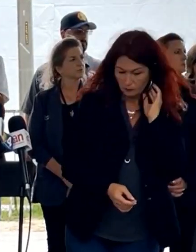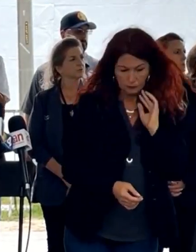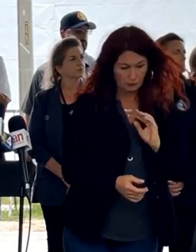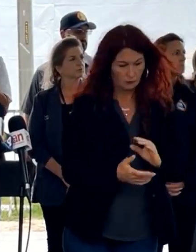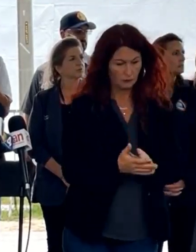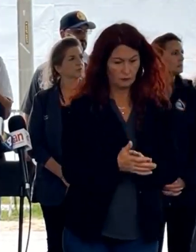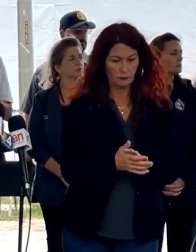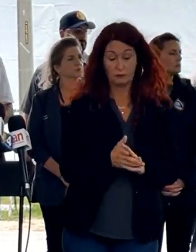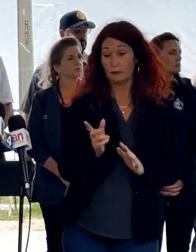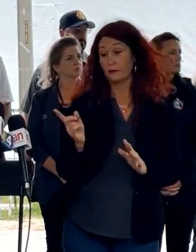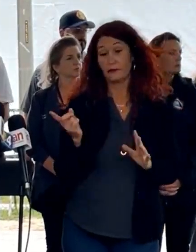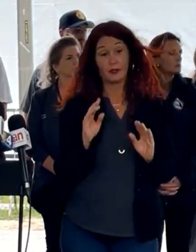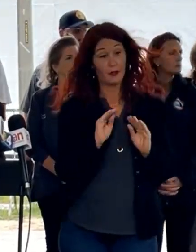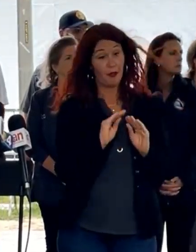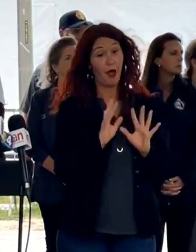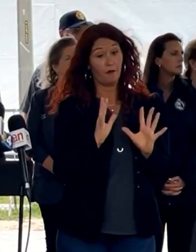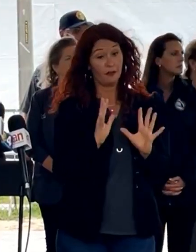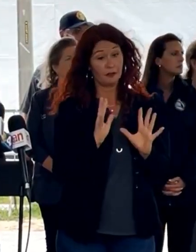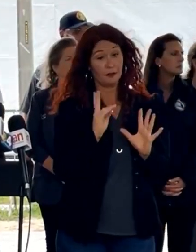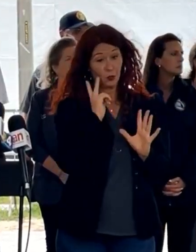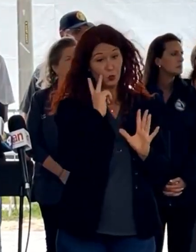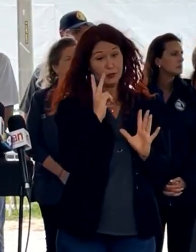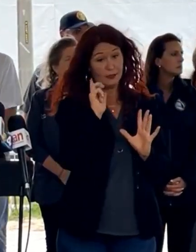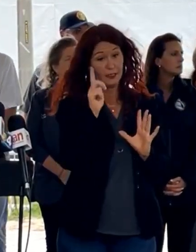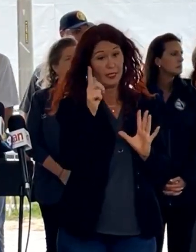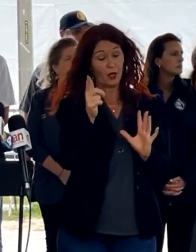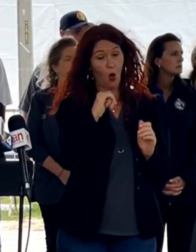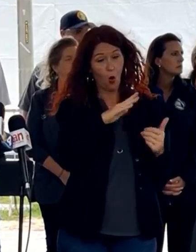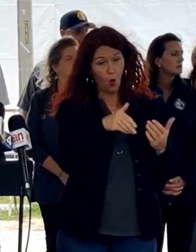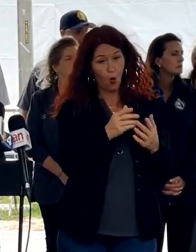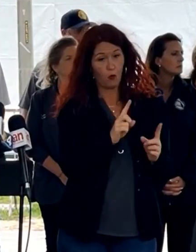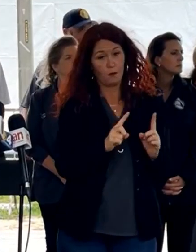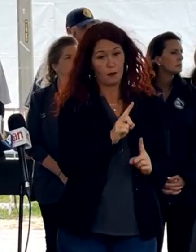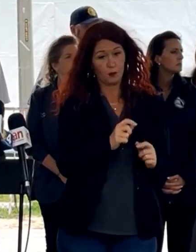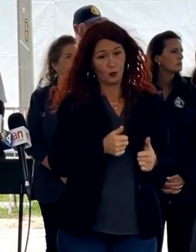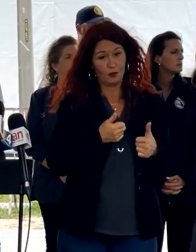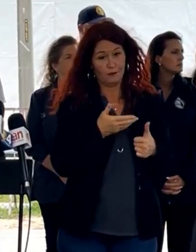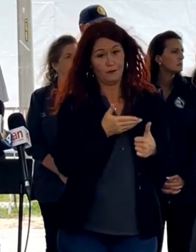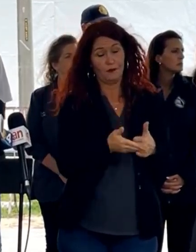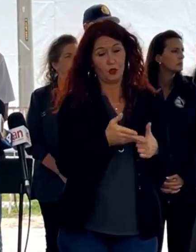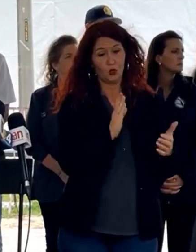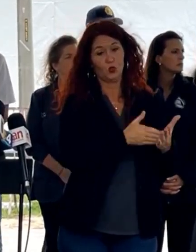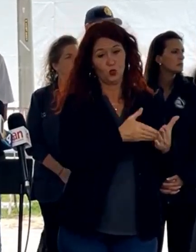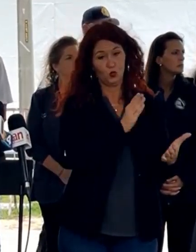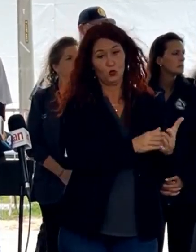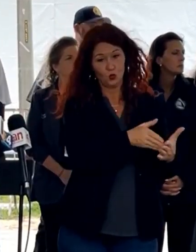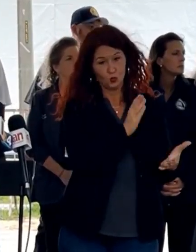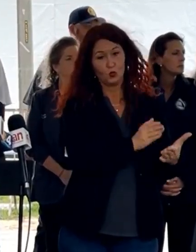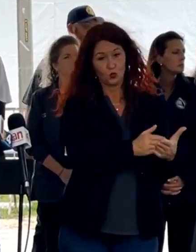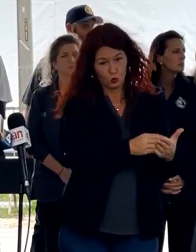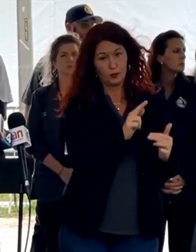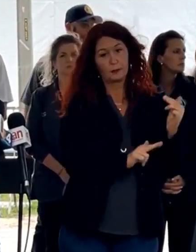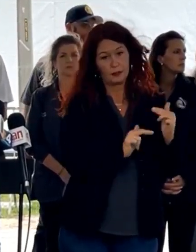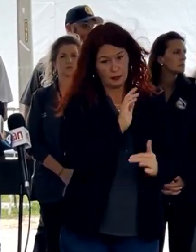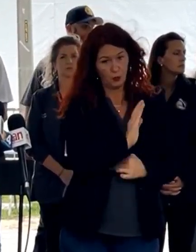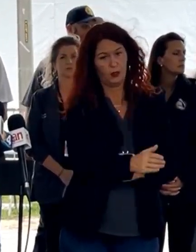extraordinary amount of civil suits being filed down the road. The condo board, the conversations obviously you're dealing with legal